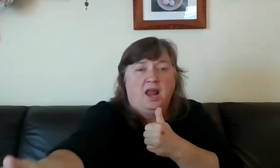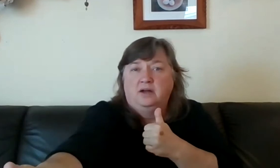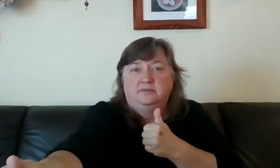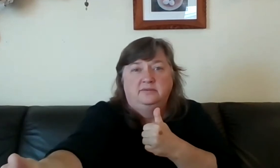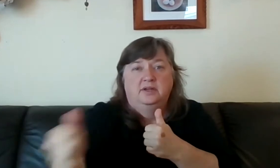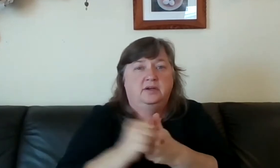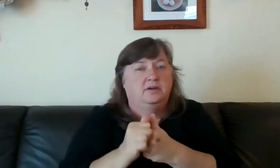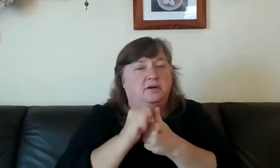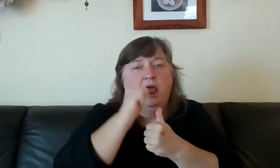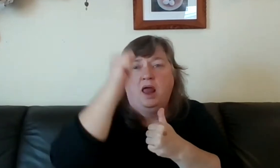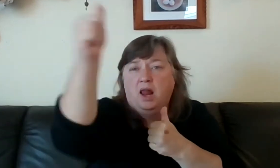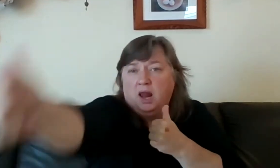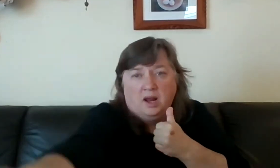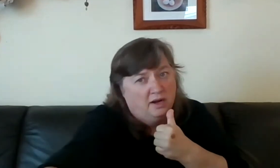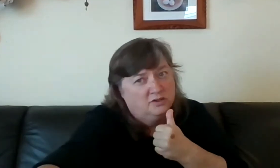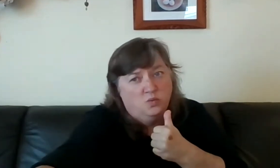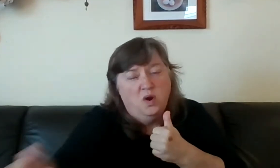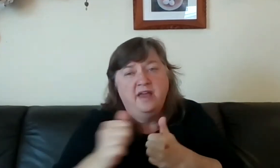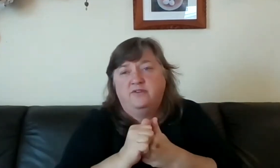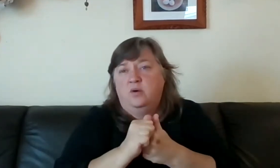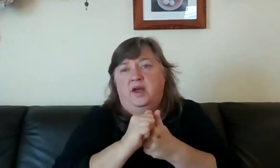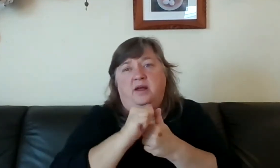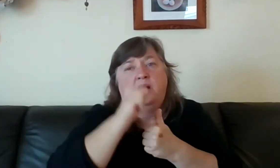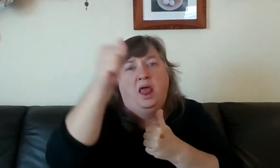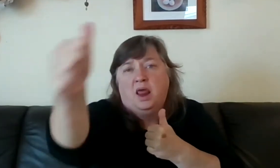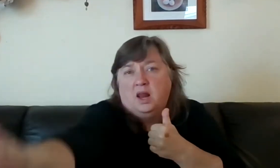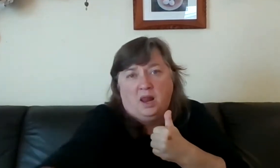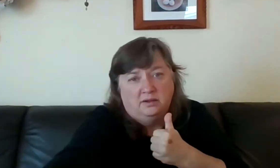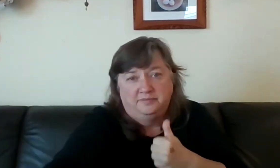Oh, oh, it's way far away. Oh.